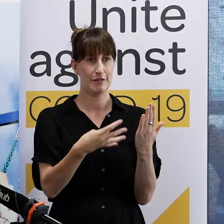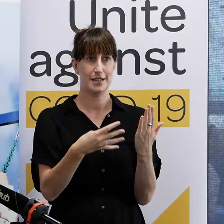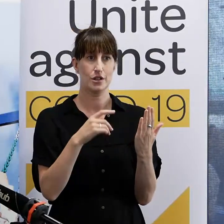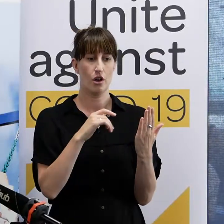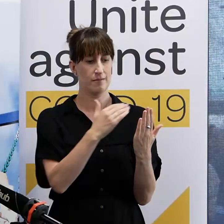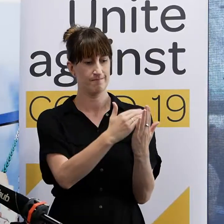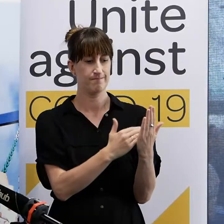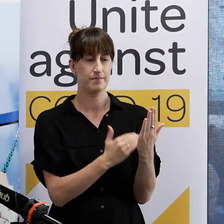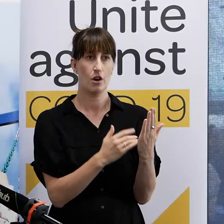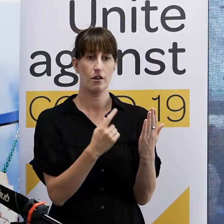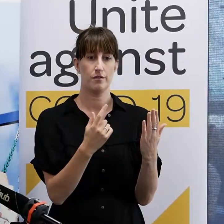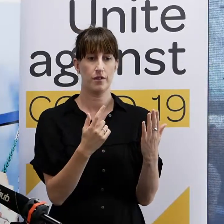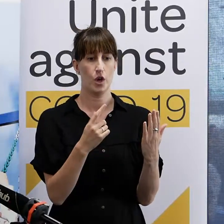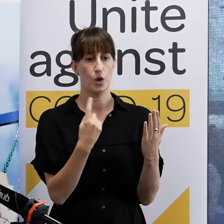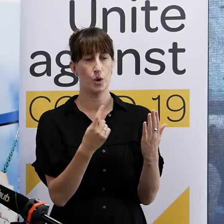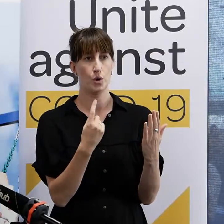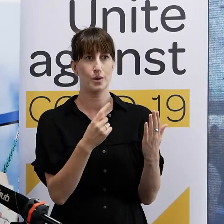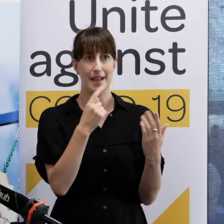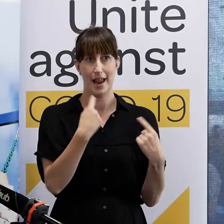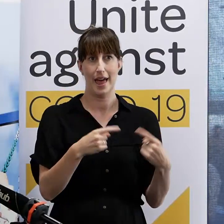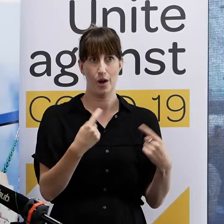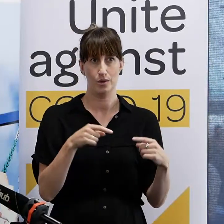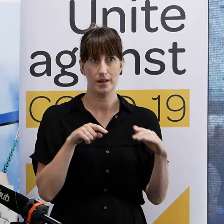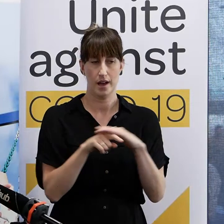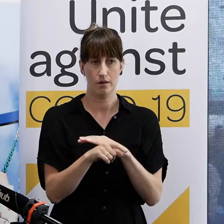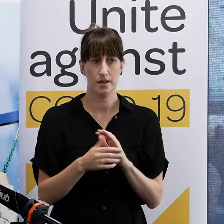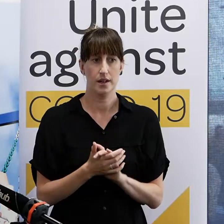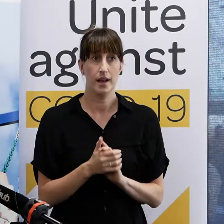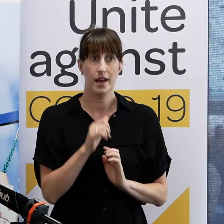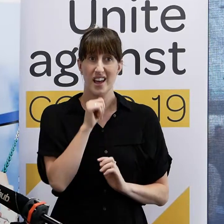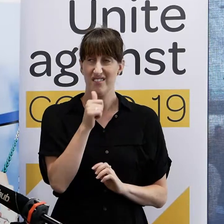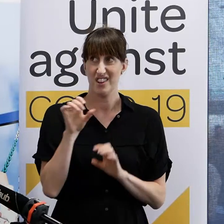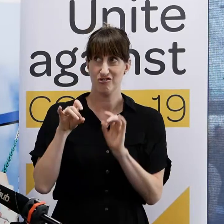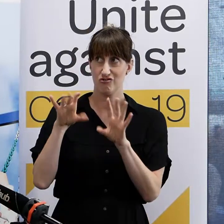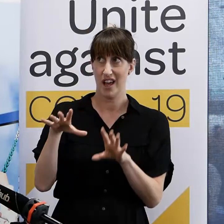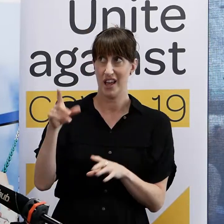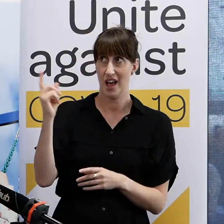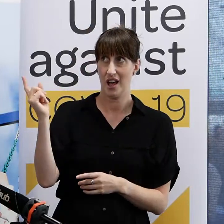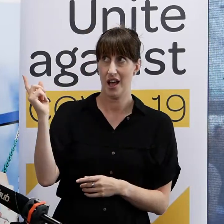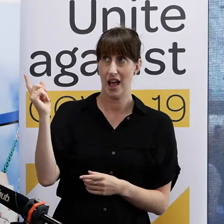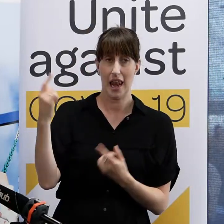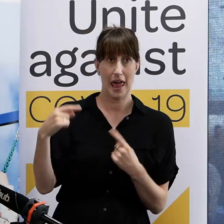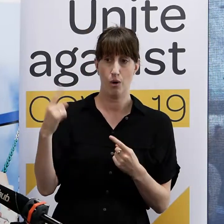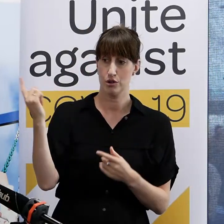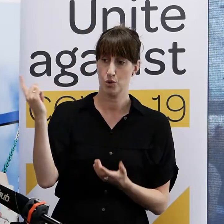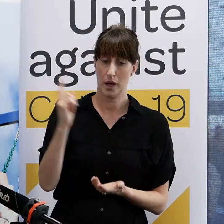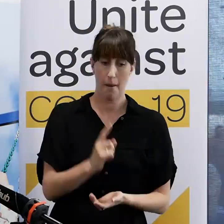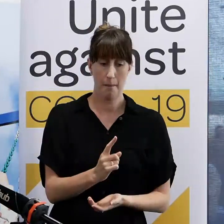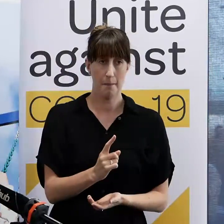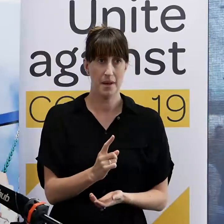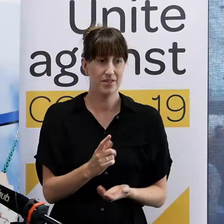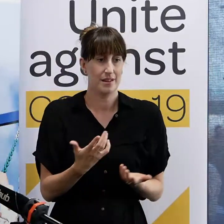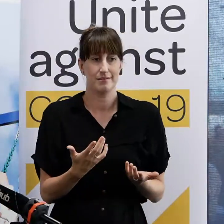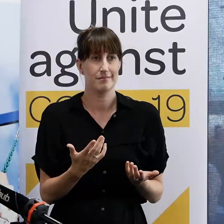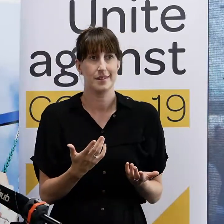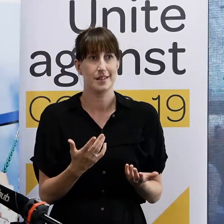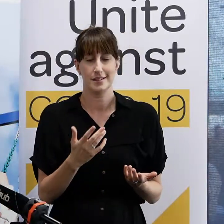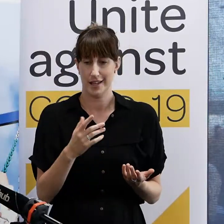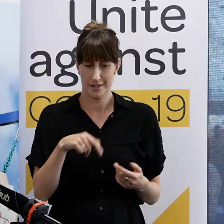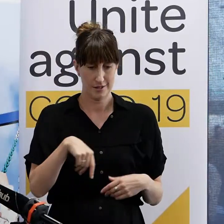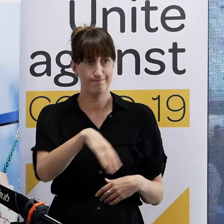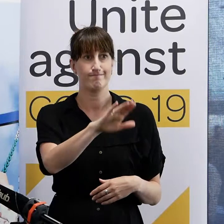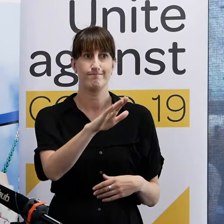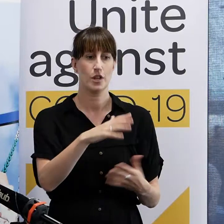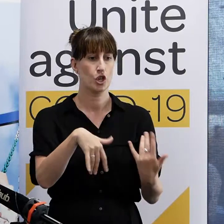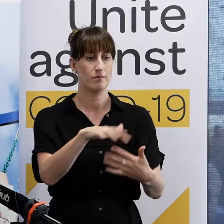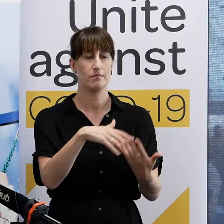Australia into New Zealand, then it will become moot for people who are travelling here. They will be able to travel straight through into the community.